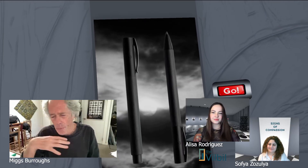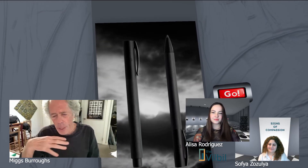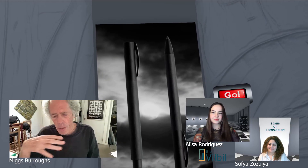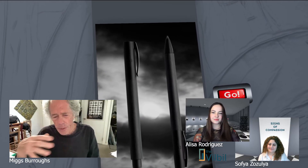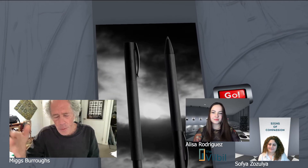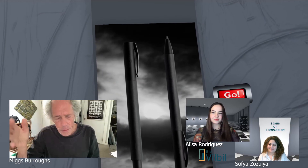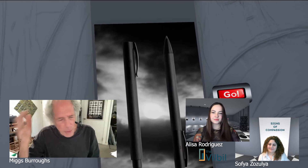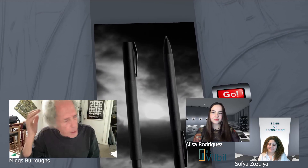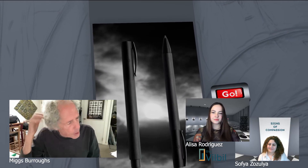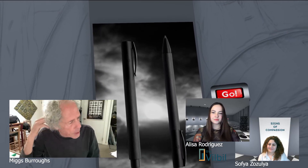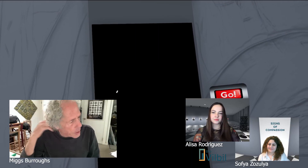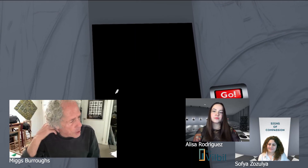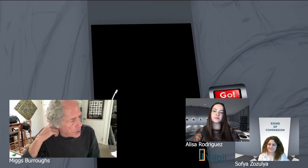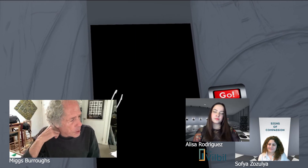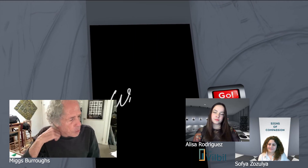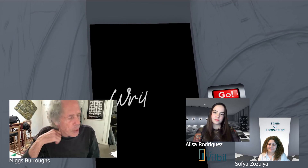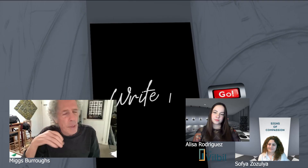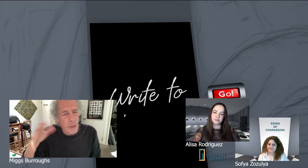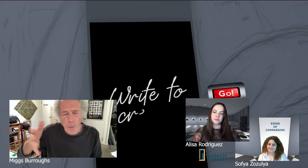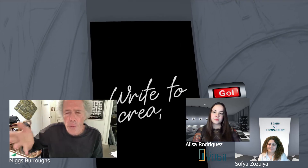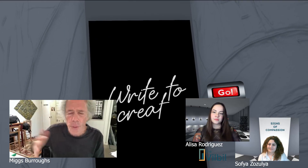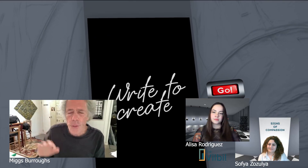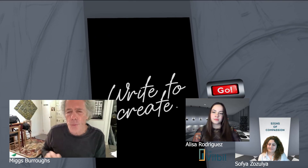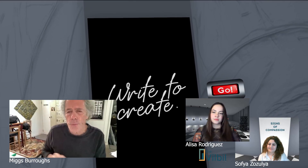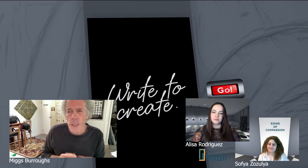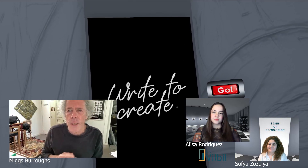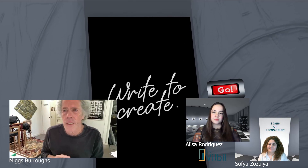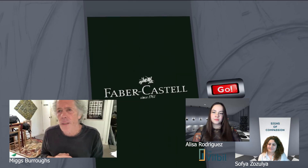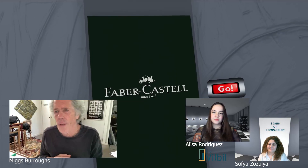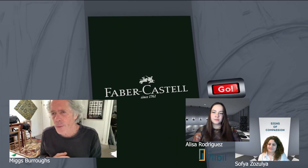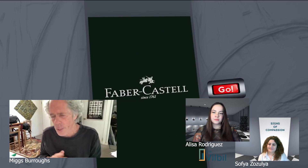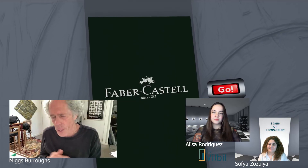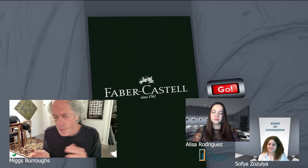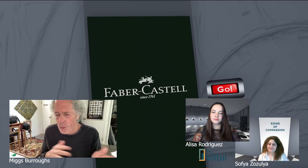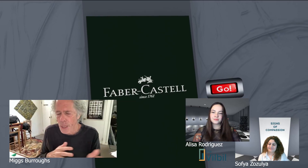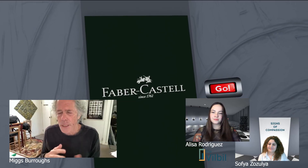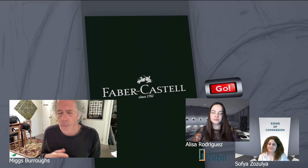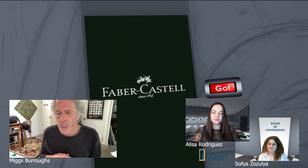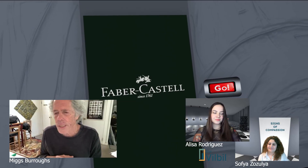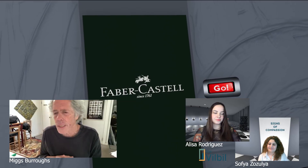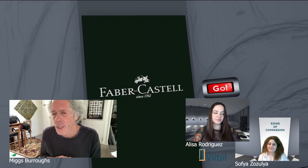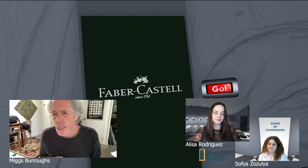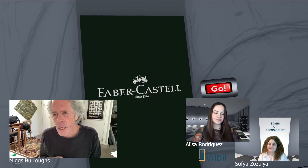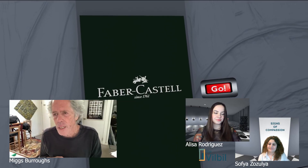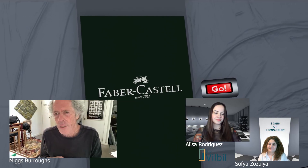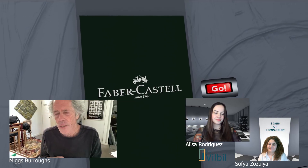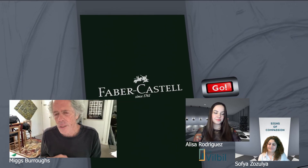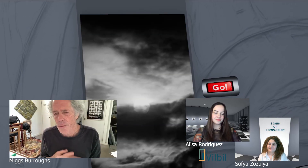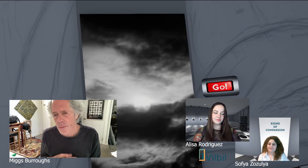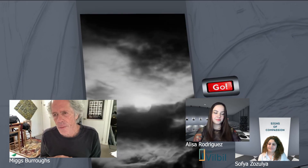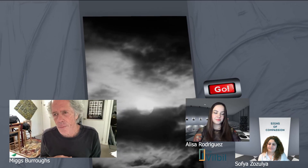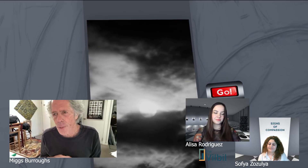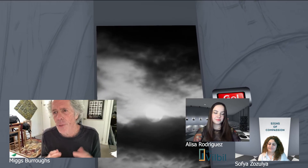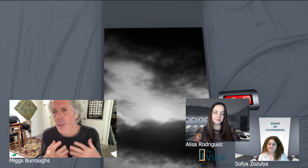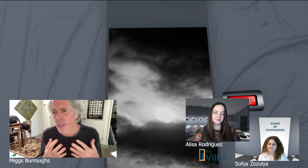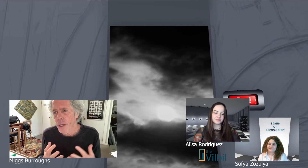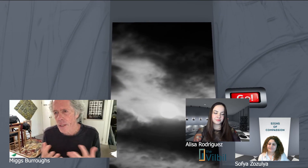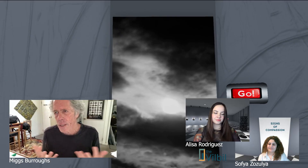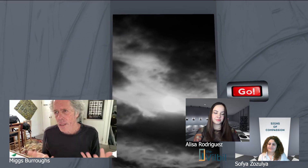read all through Emily Dickinson's, well, I read other poems too, but I kept going back to Emily Dickinson because the beauty